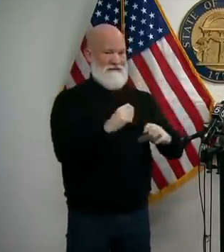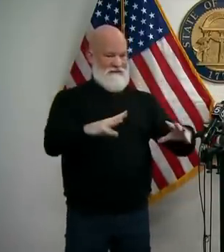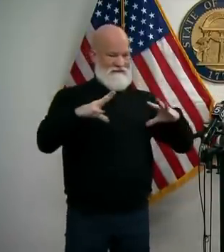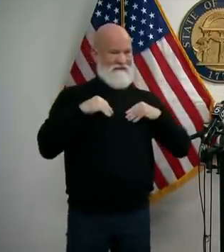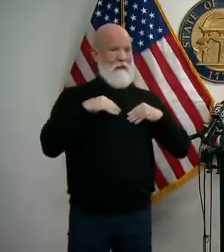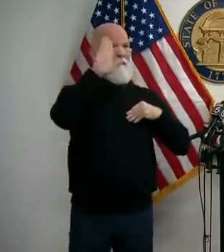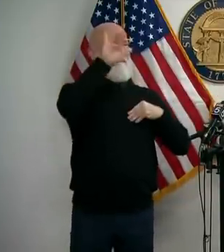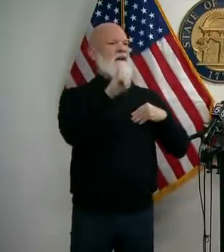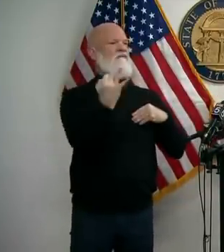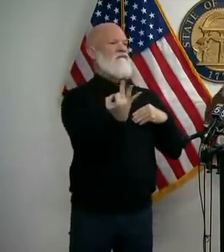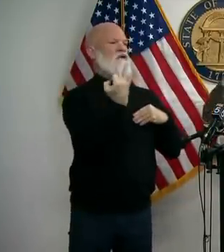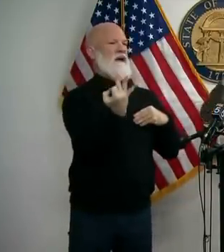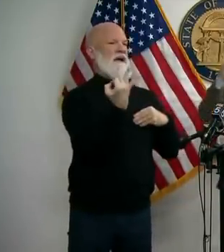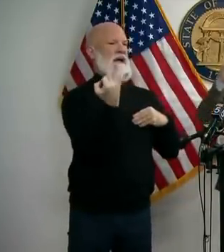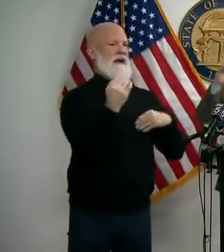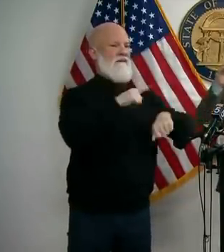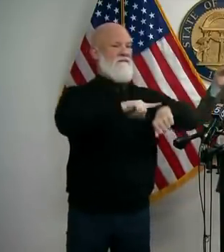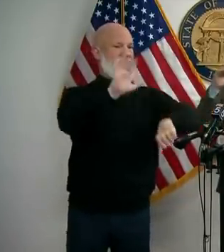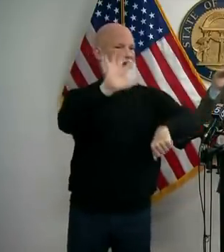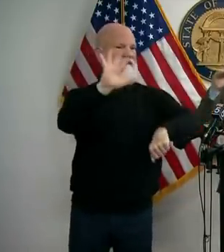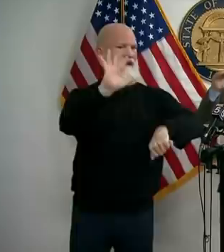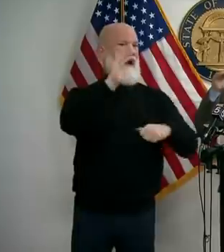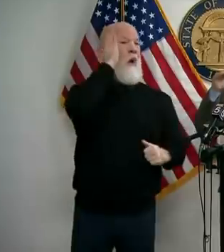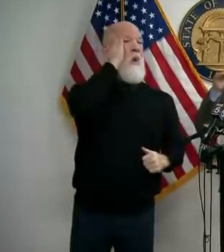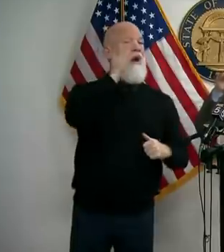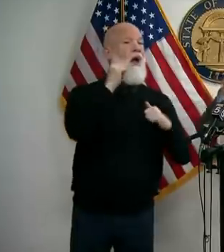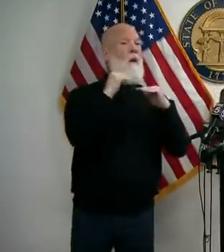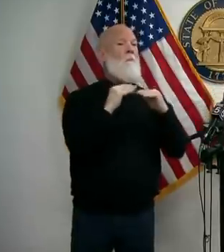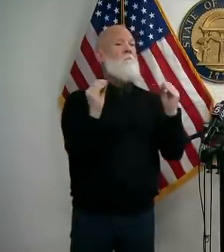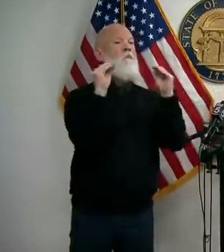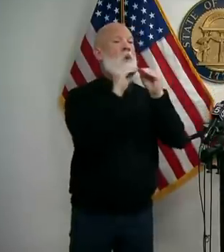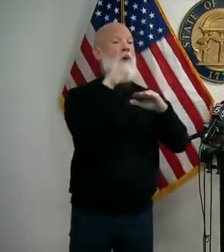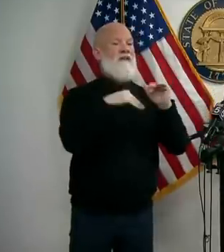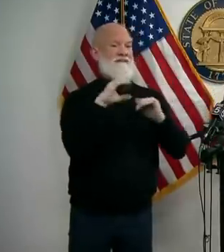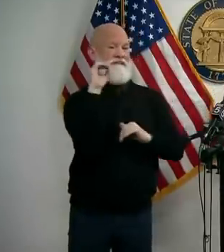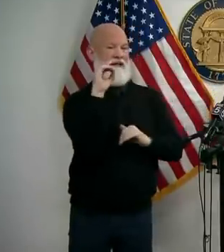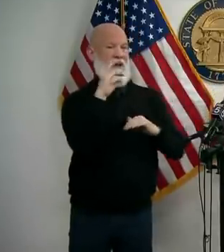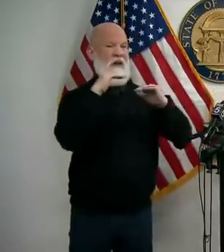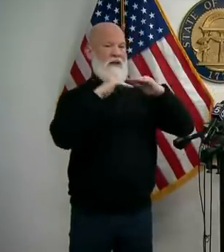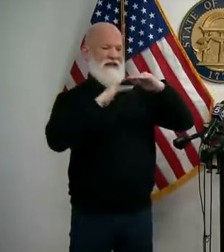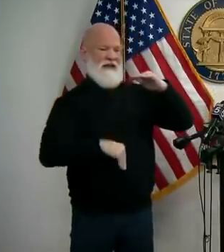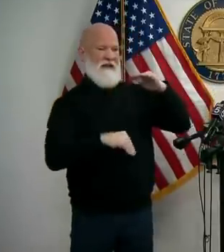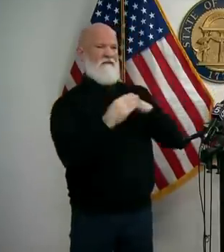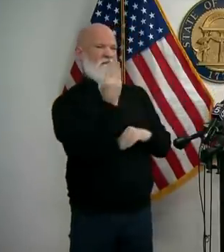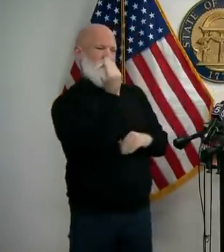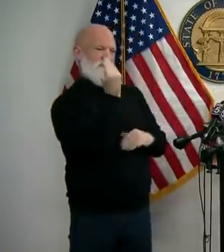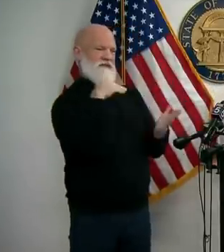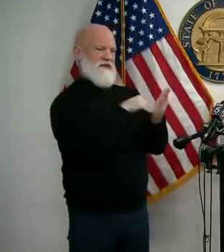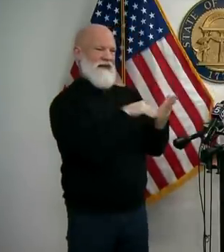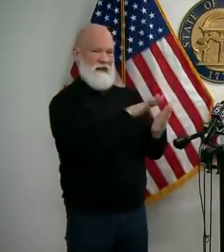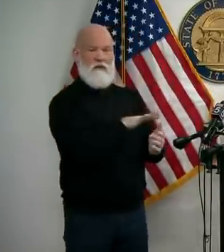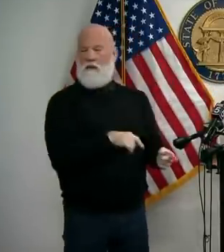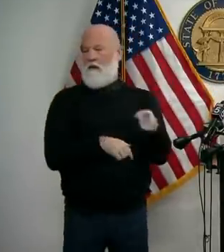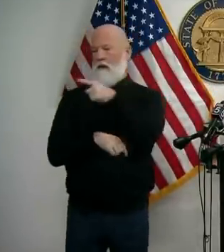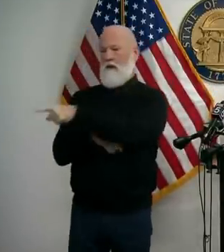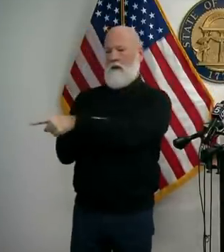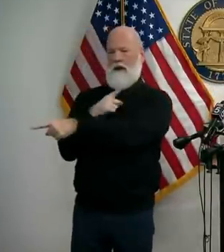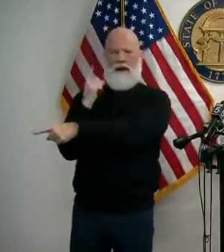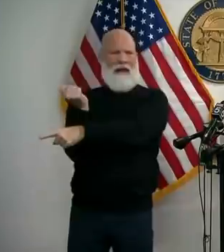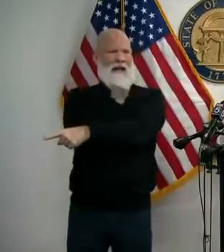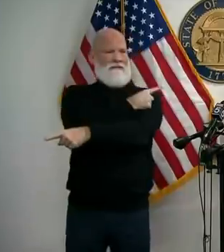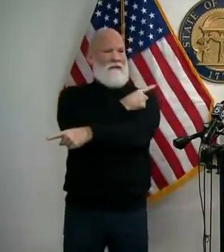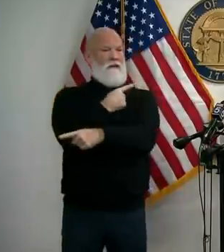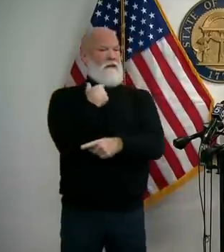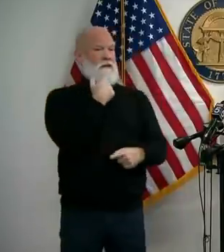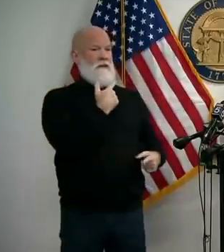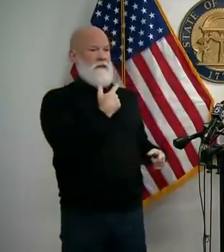than zero that come in. It's going to be a lot less than 14,000 that come in. How do you, we had... Oh, hey, Mark, I didn't see you back there. Sorry. Yes.